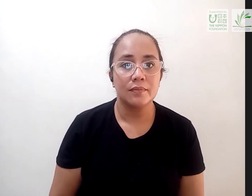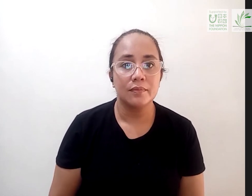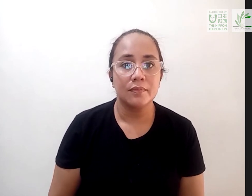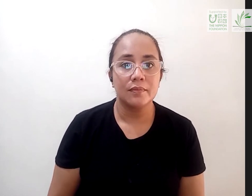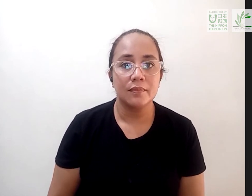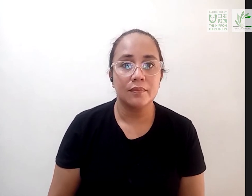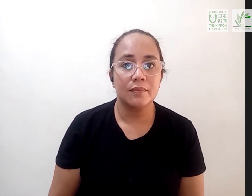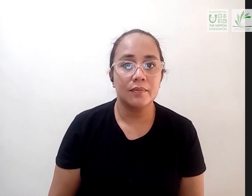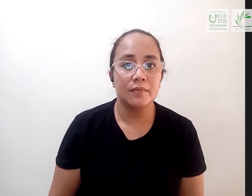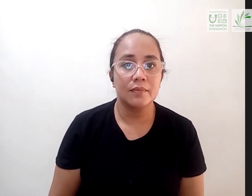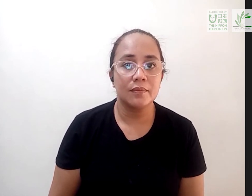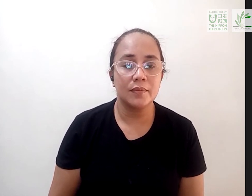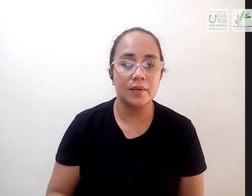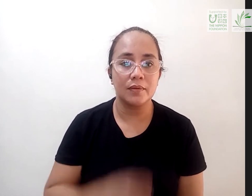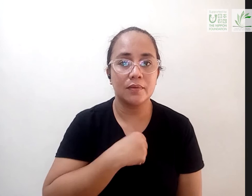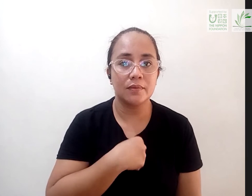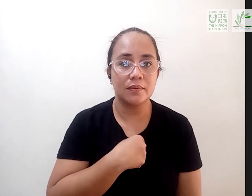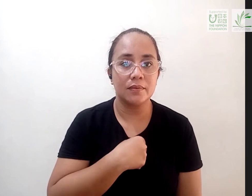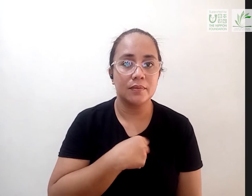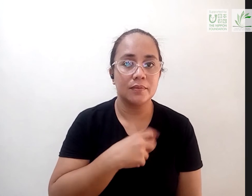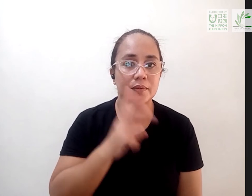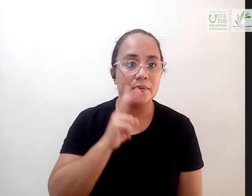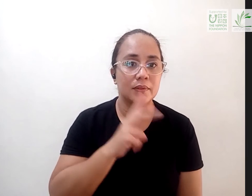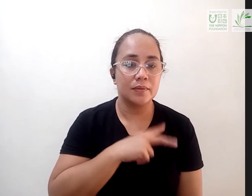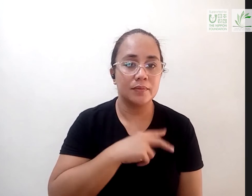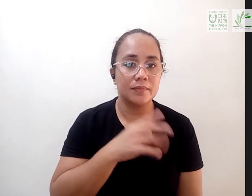Yeah, sorry. Go back.